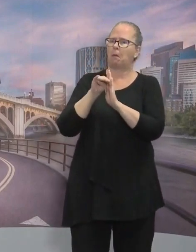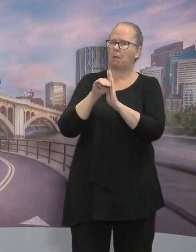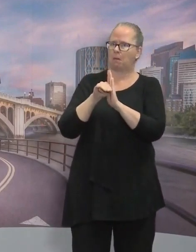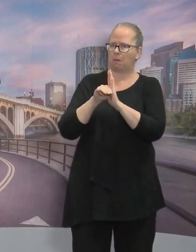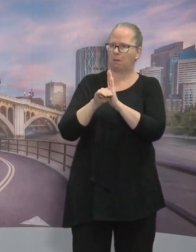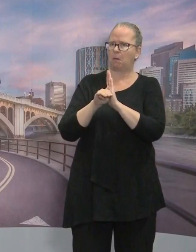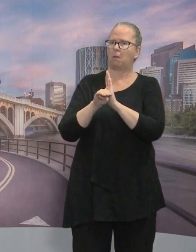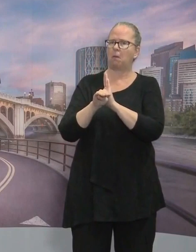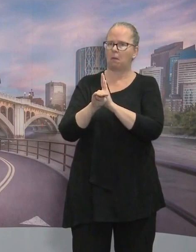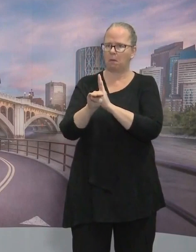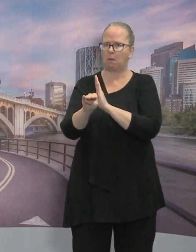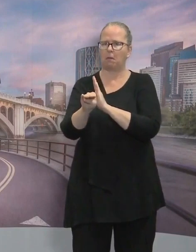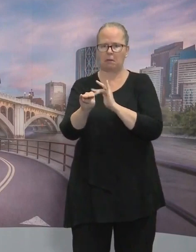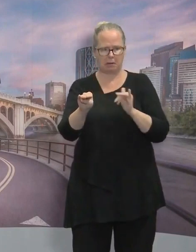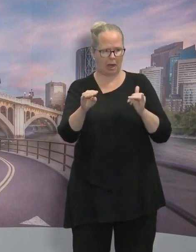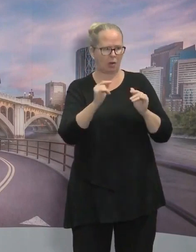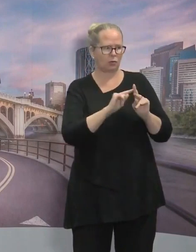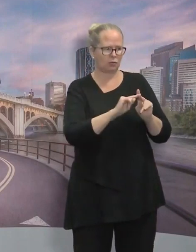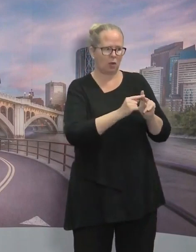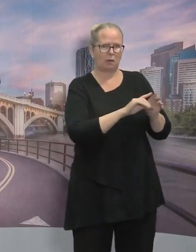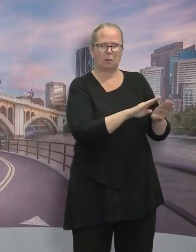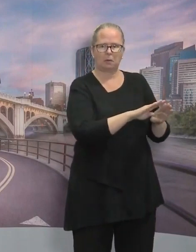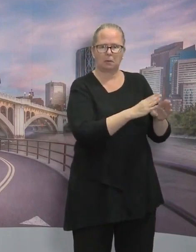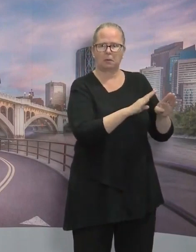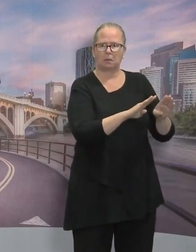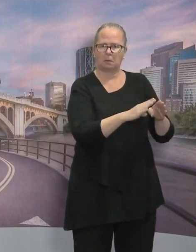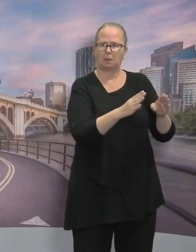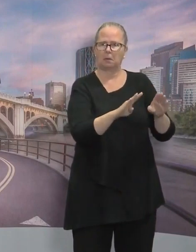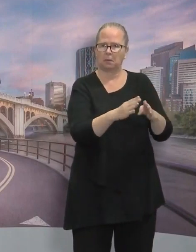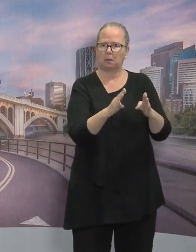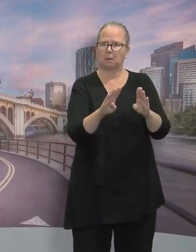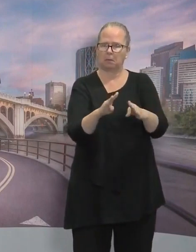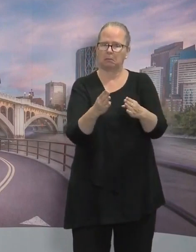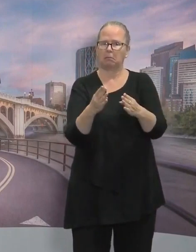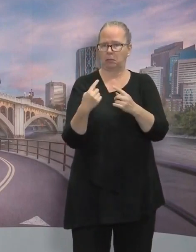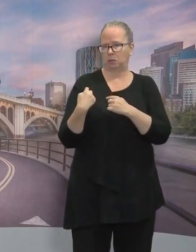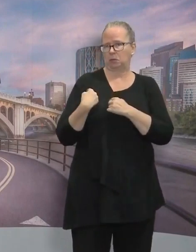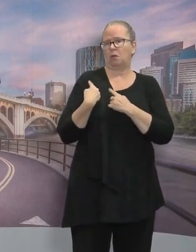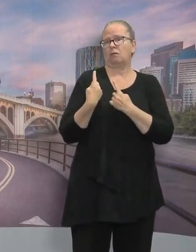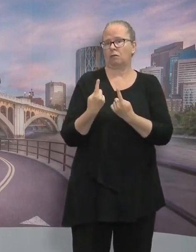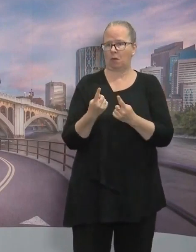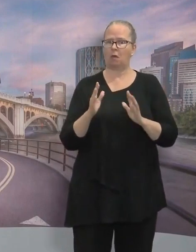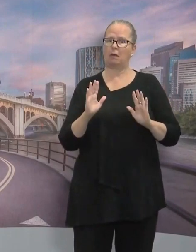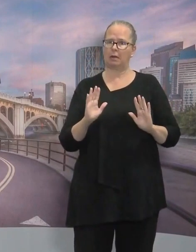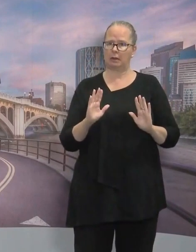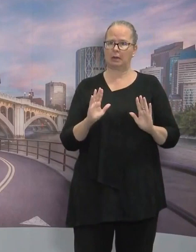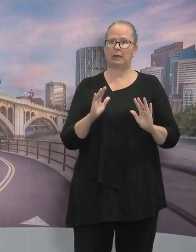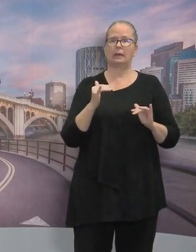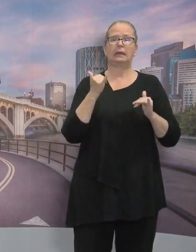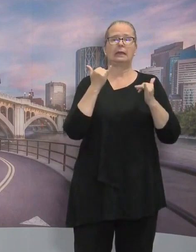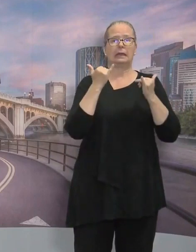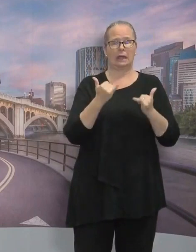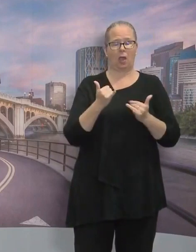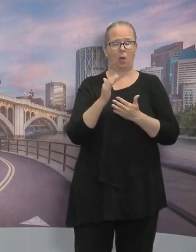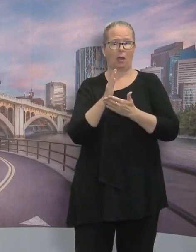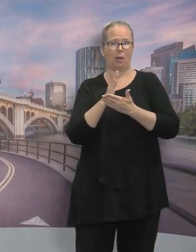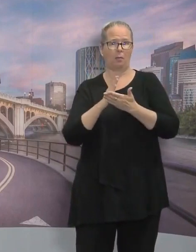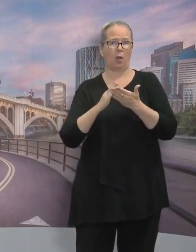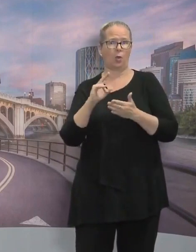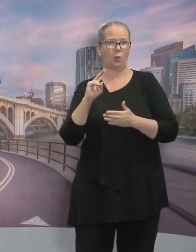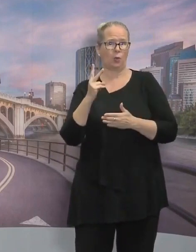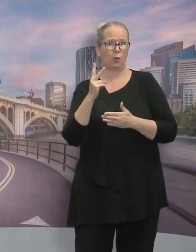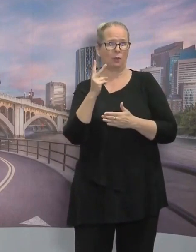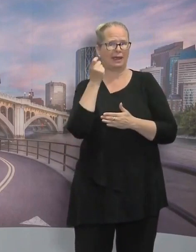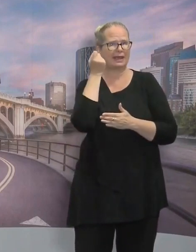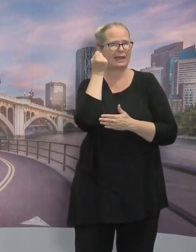course, we went to, in beautiful bureaucratic government speak, phase 2 of stage 1 yesterday. In